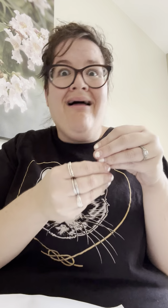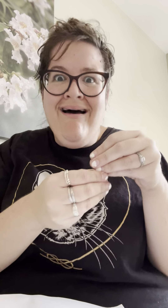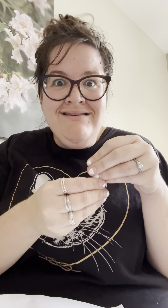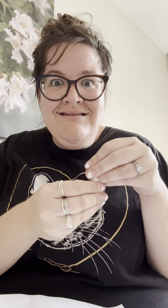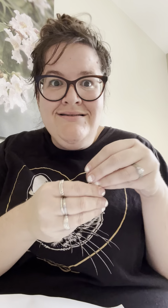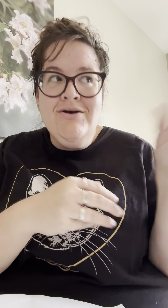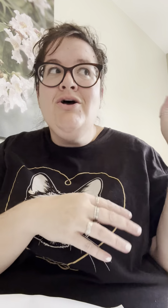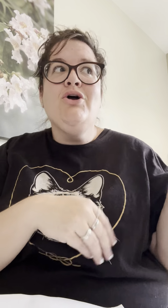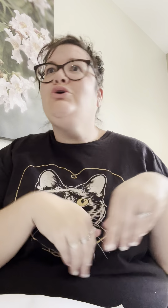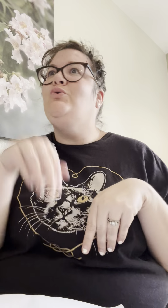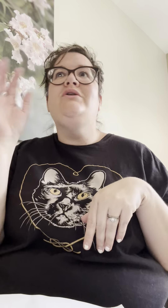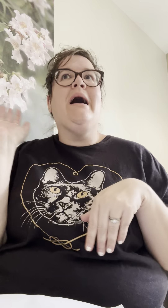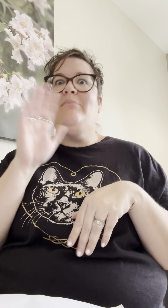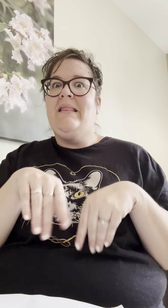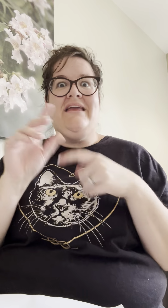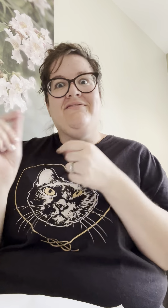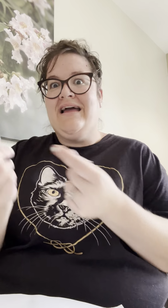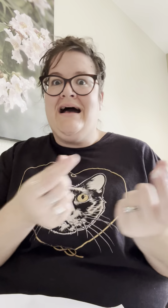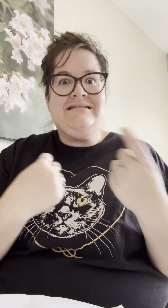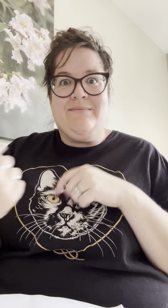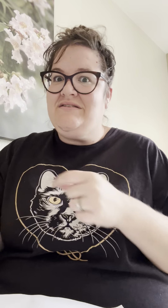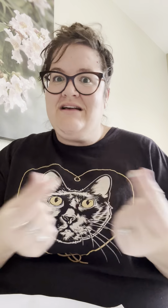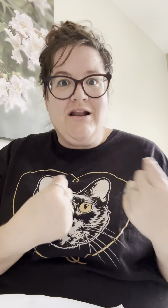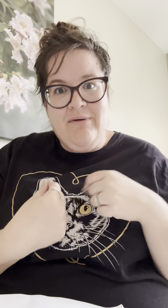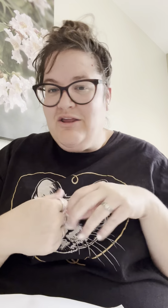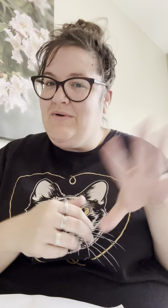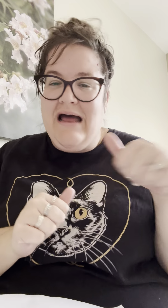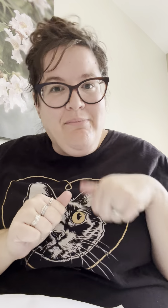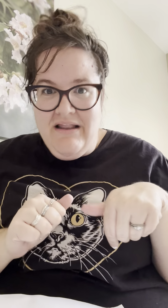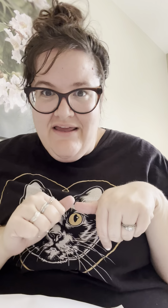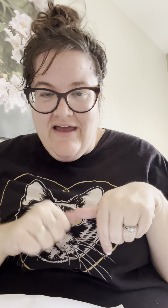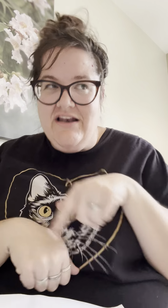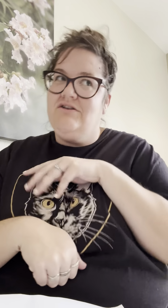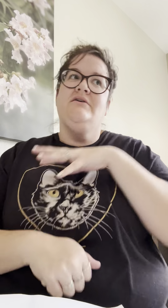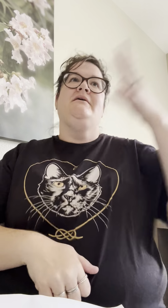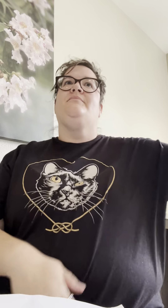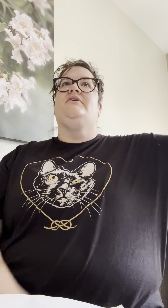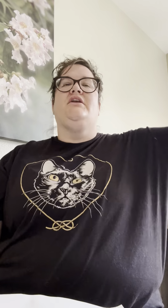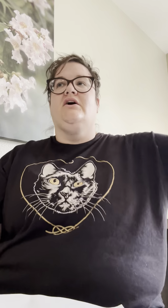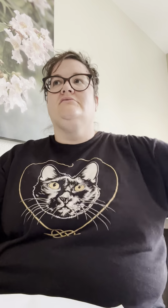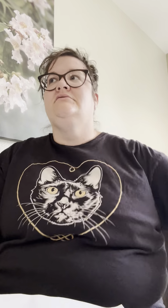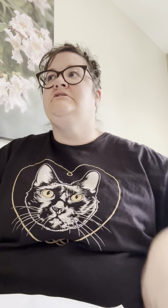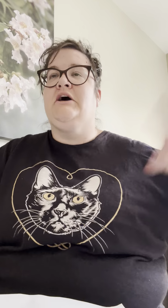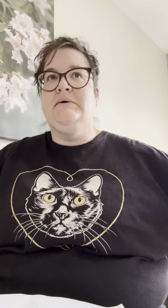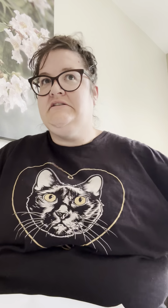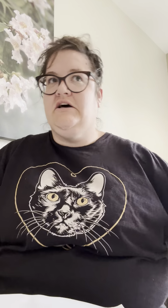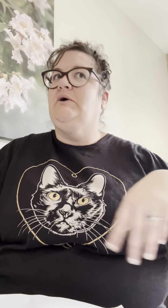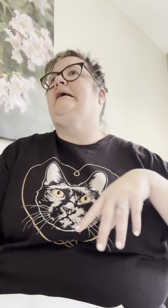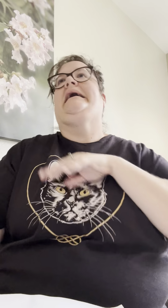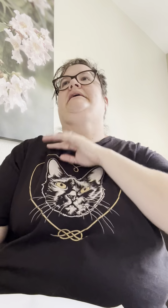plus, you would not believe the gossip, the scuttlebutt. You would not believe it. You know, so-and-so had, you